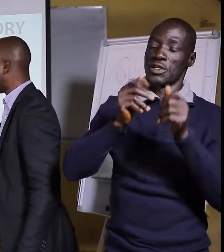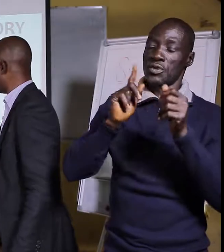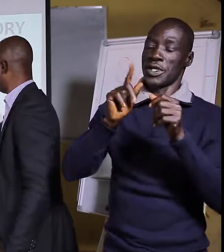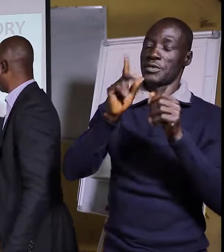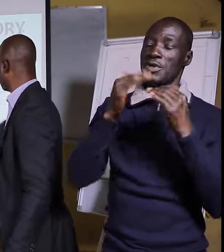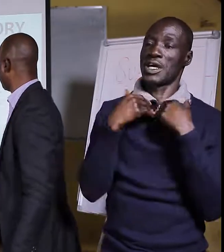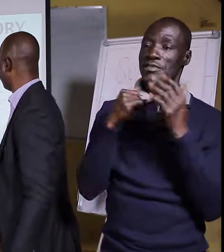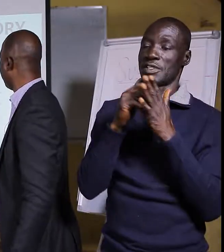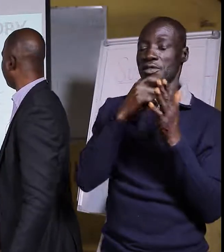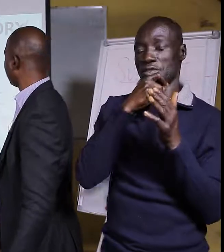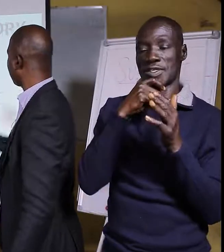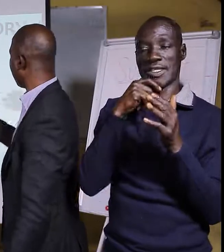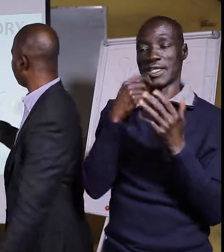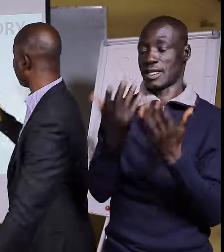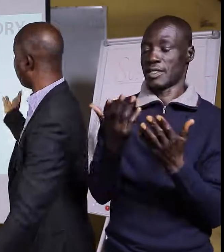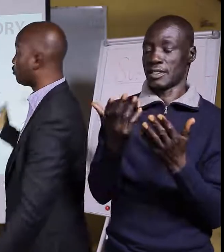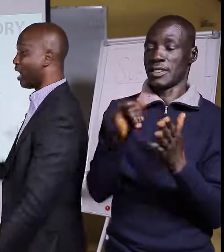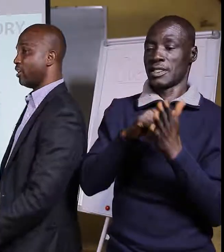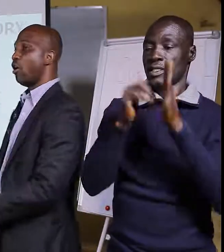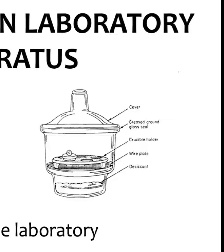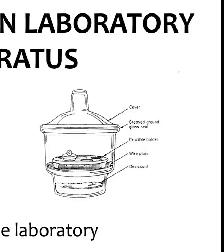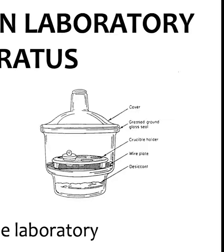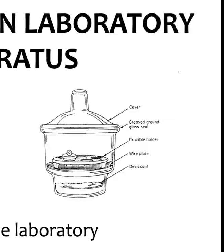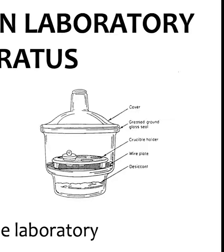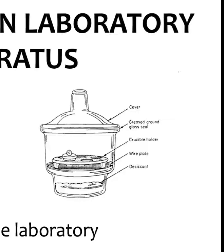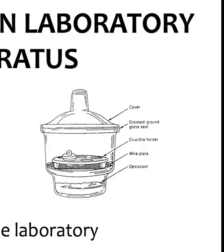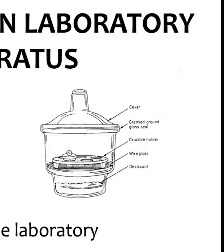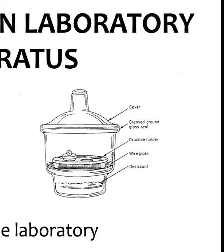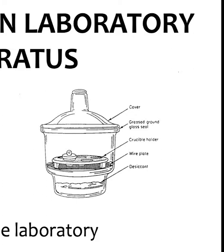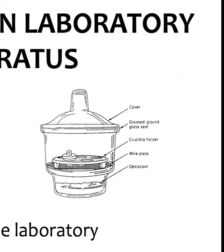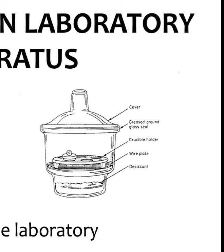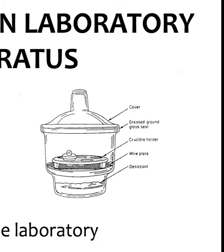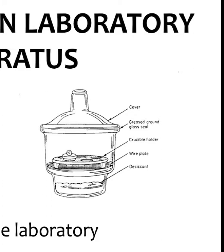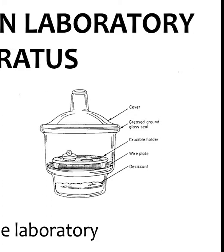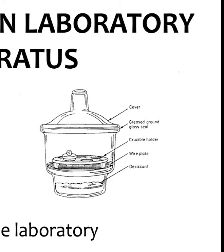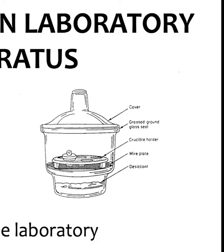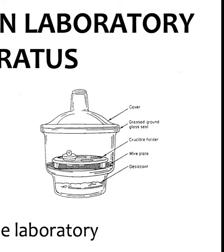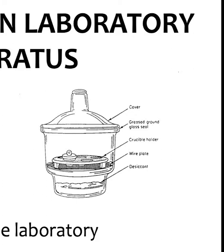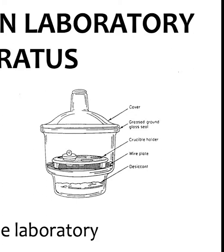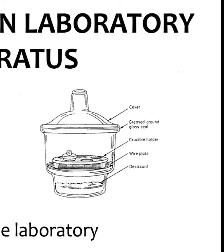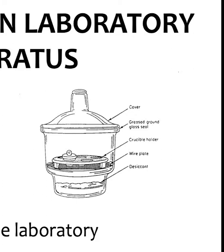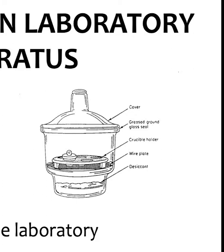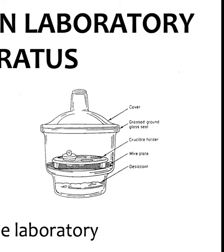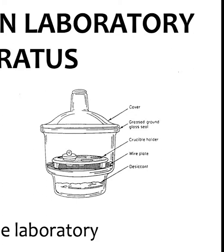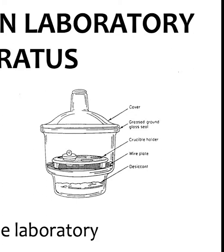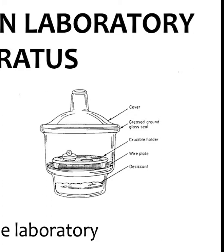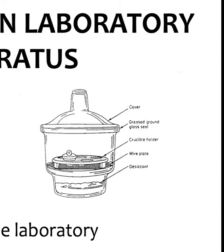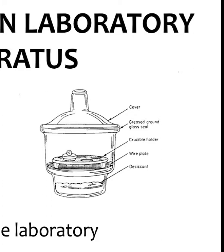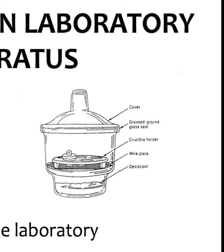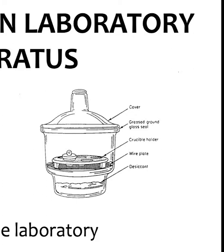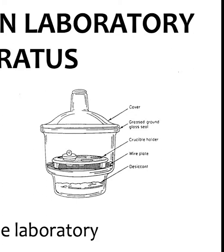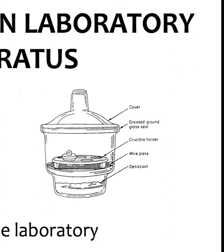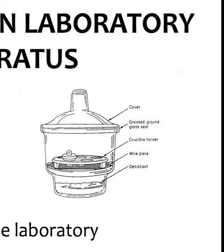dry, and eventually the substance becomes dry. Ordinarily it can be done. Sometimes it is put in an oven